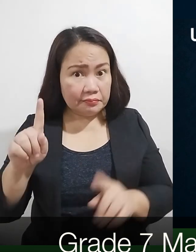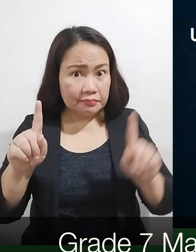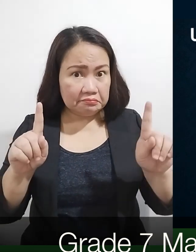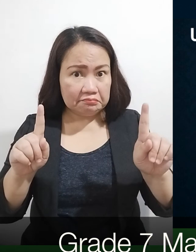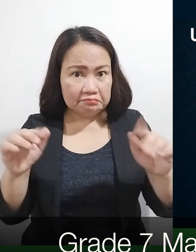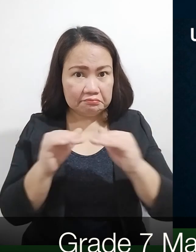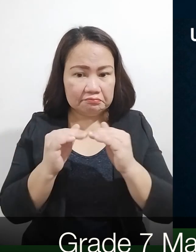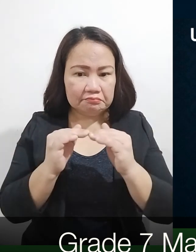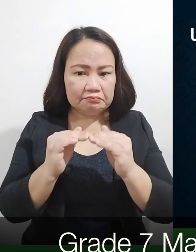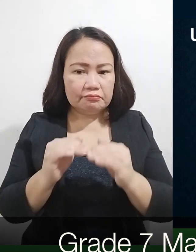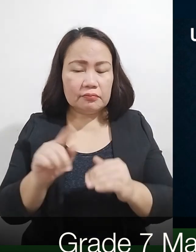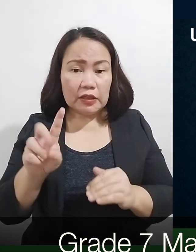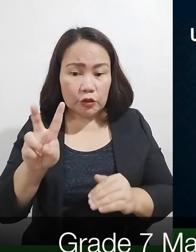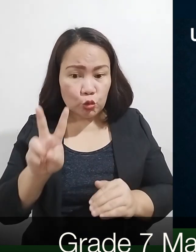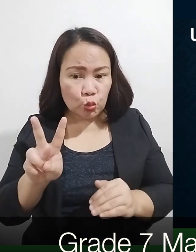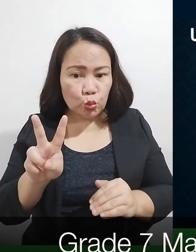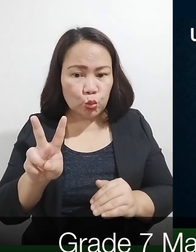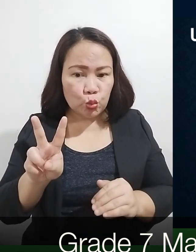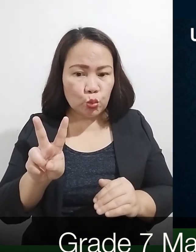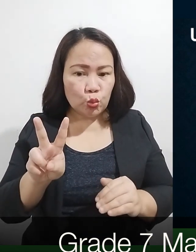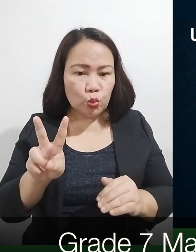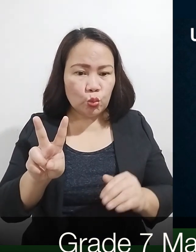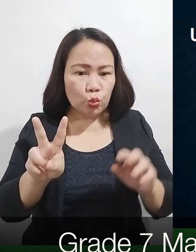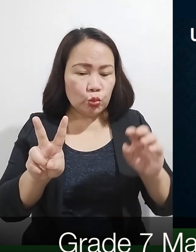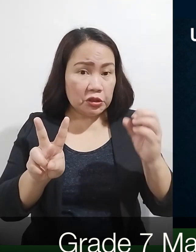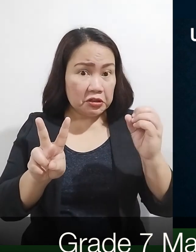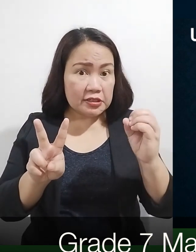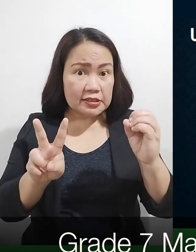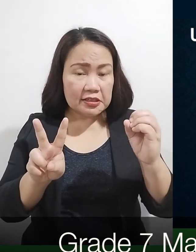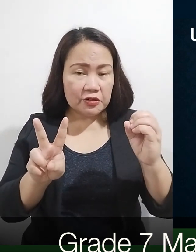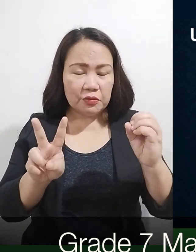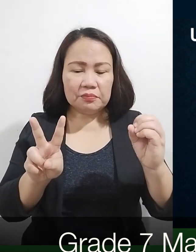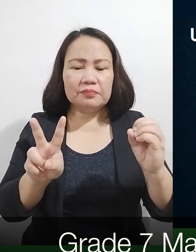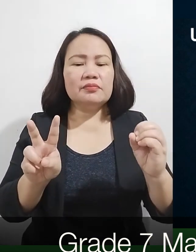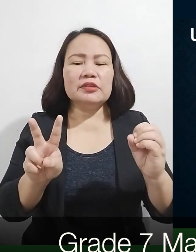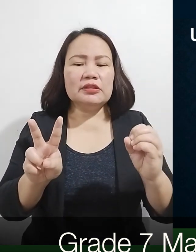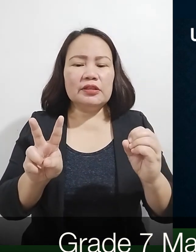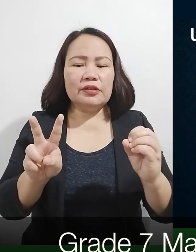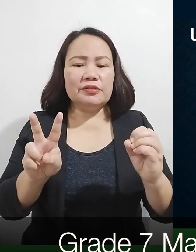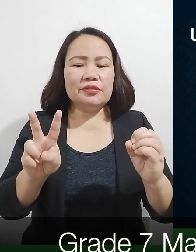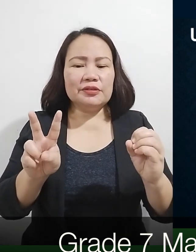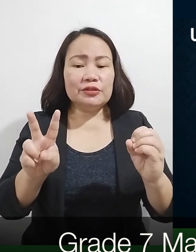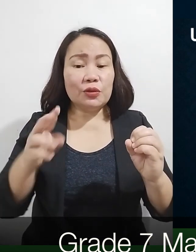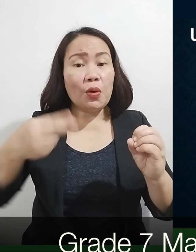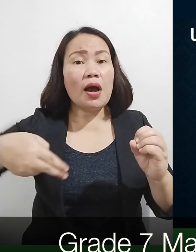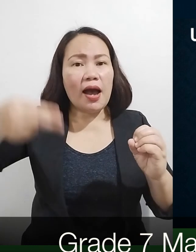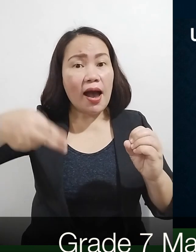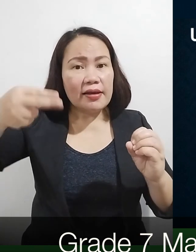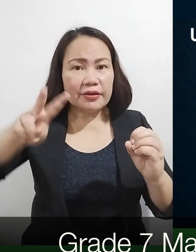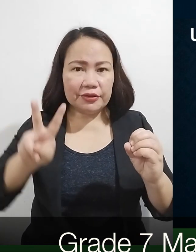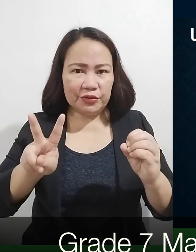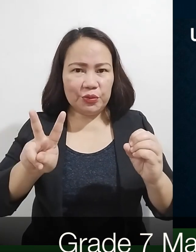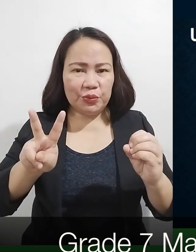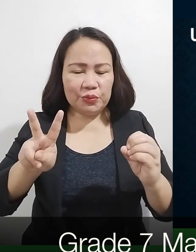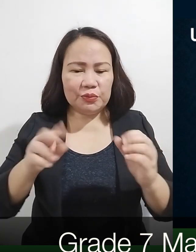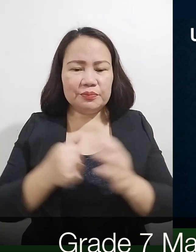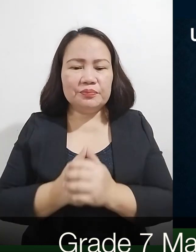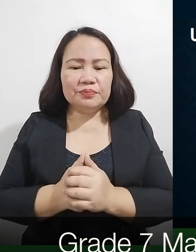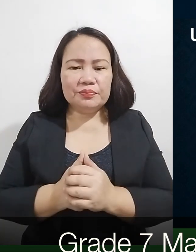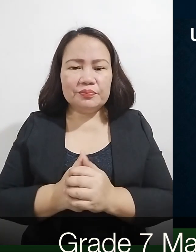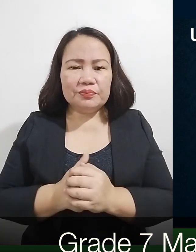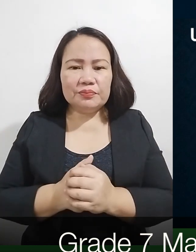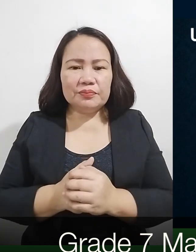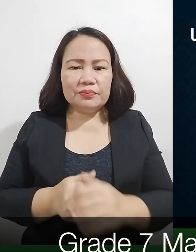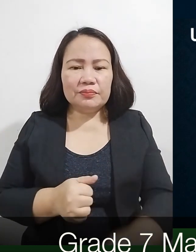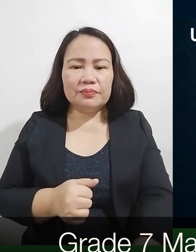So, ones, tens. So, this is 1. Same sila. Dun sa hundreds, 2. This is 0. Alright? So, this